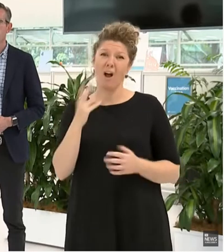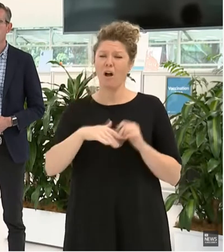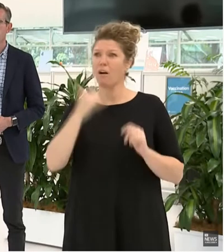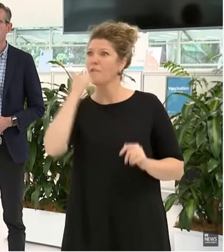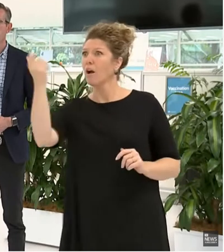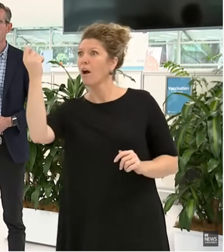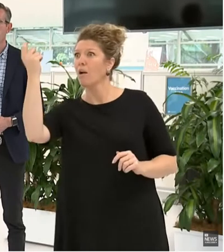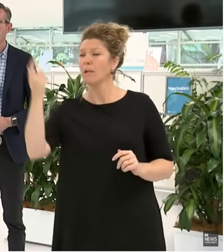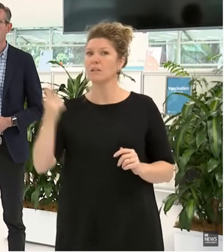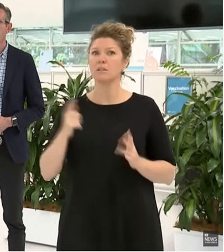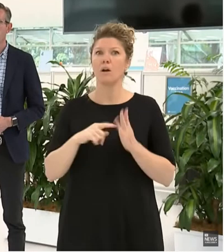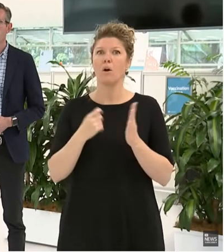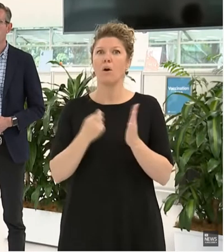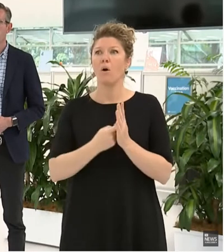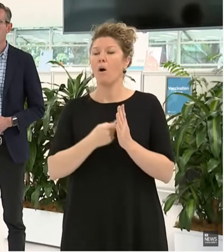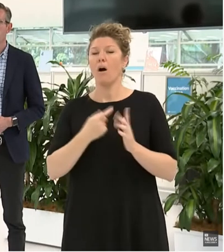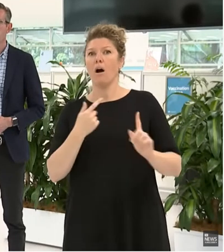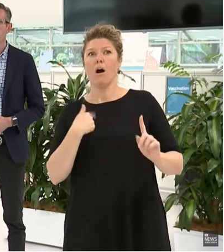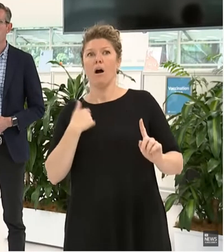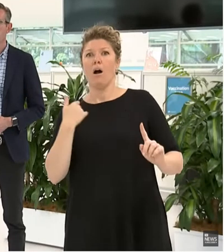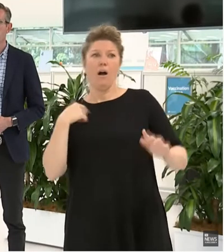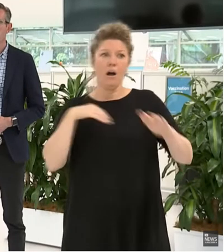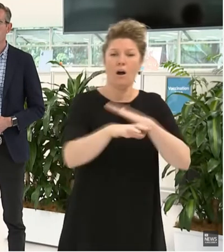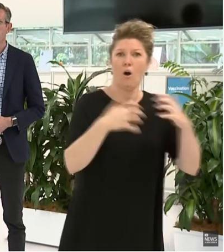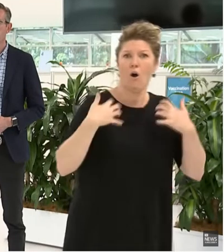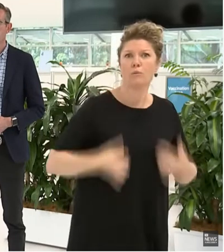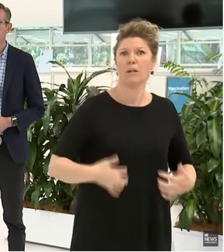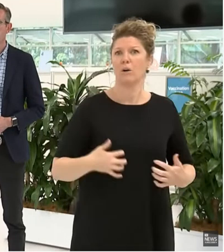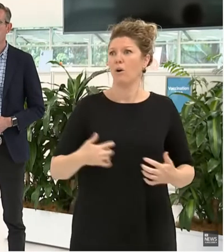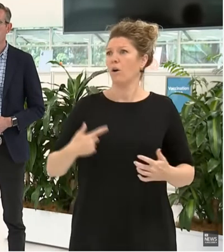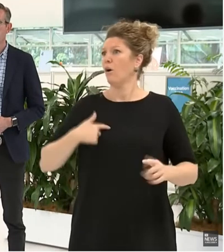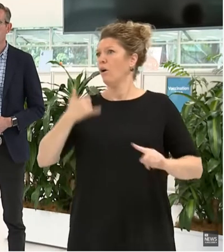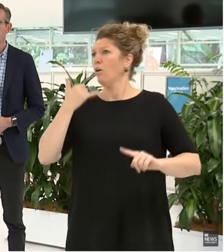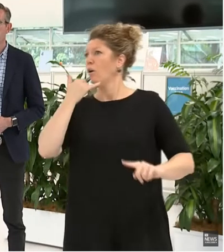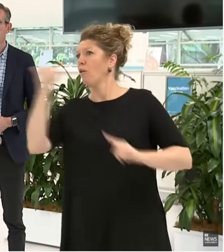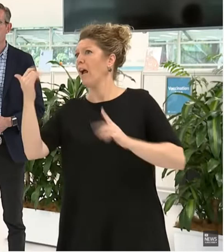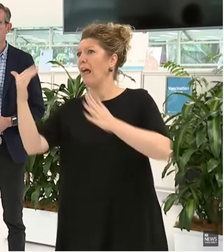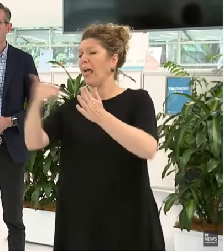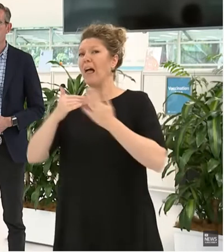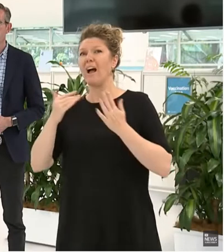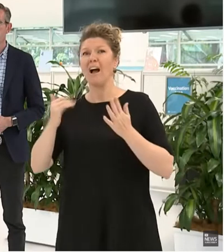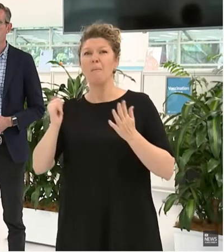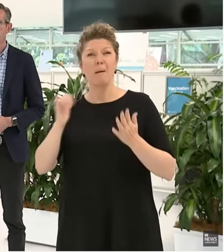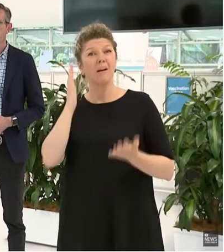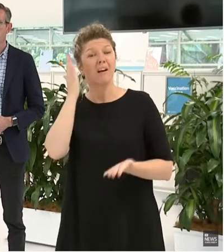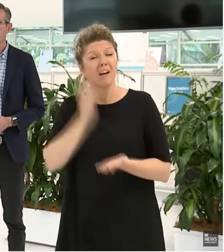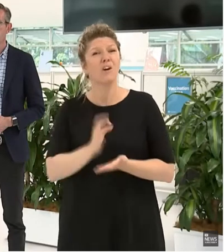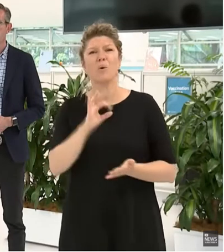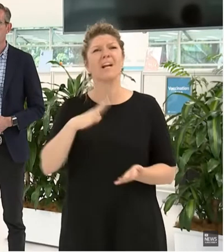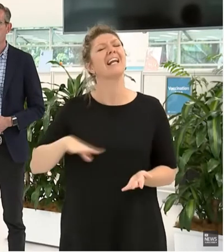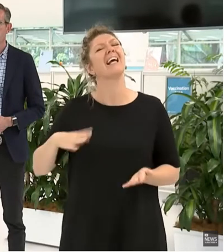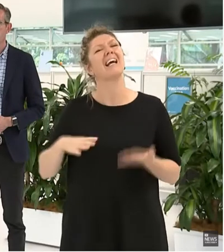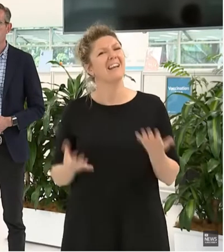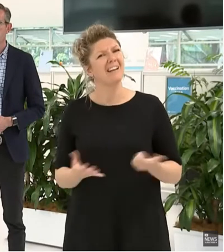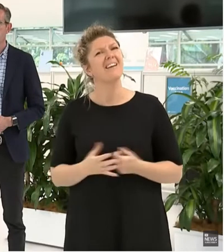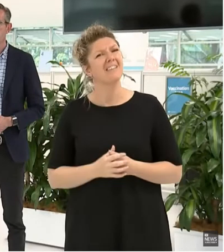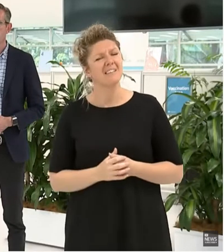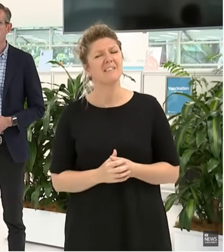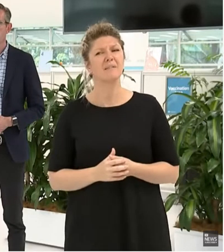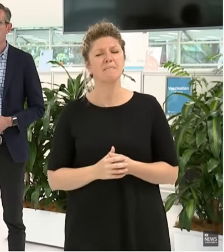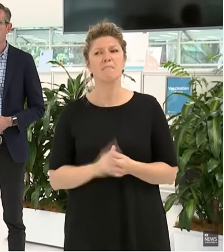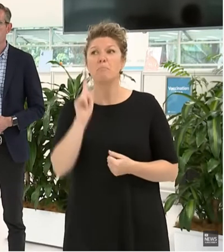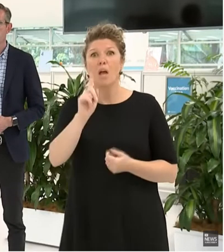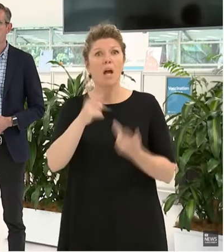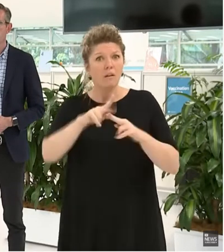an ambulance, or 2, ask to go to hospital, or 3, go to hospital, because it may not be necessary. If, on the other hand, you